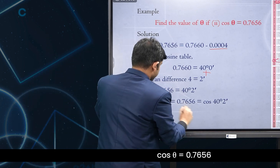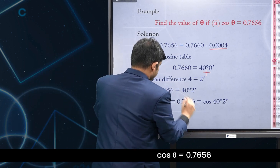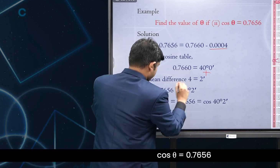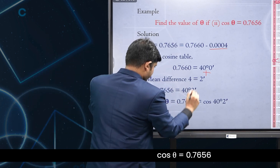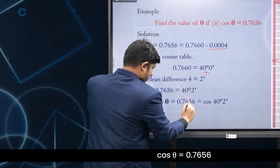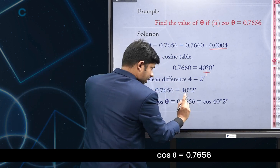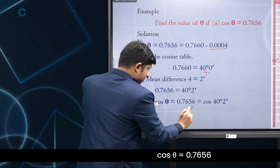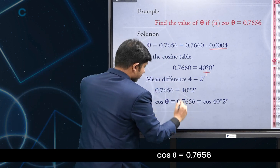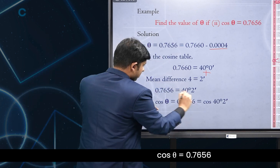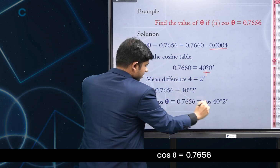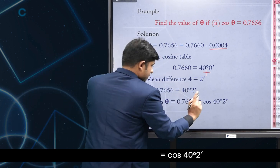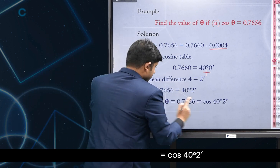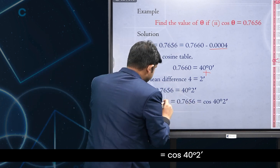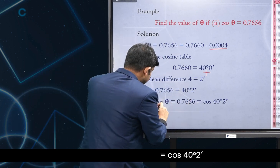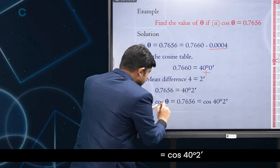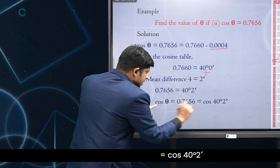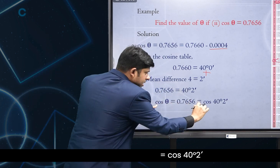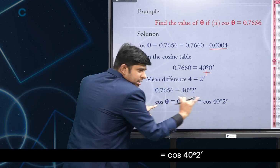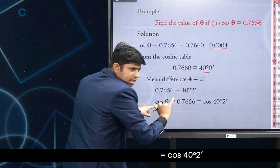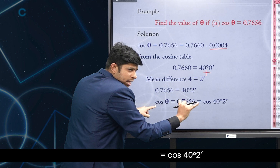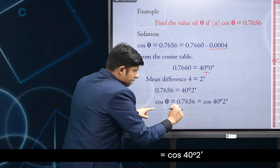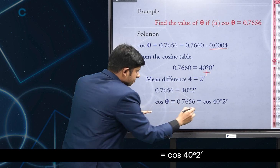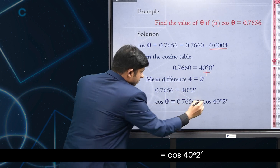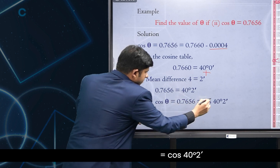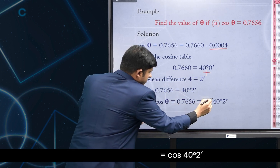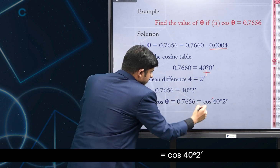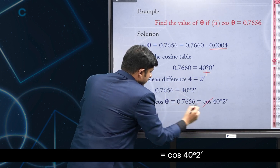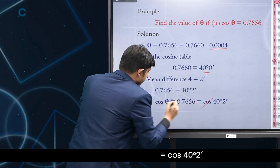0.7656 is equal to cos 40 degrees 2 minutes.